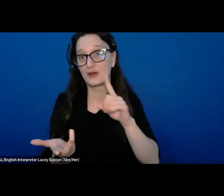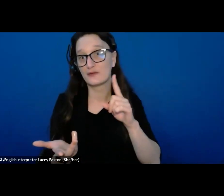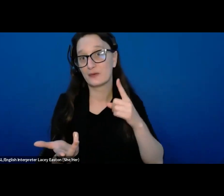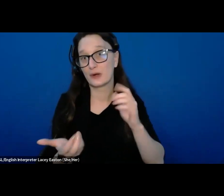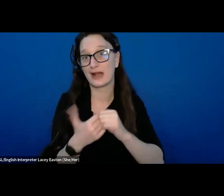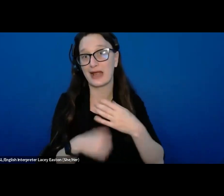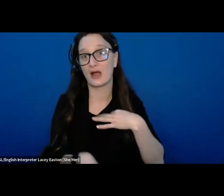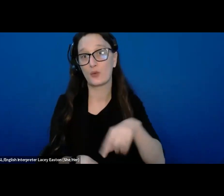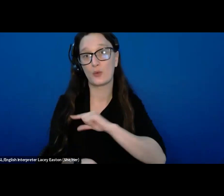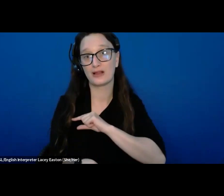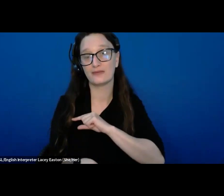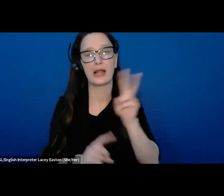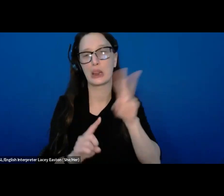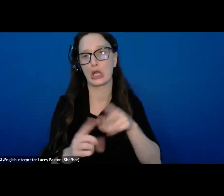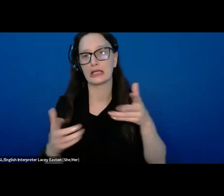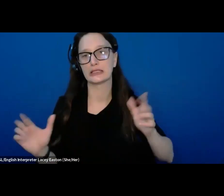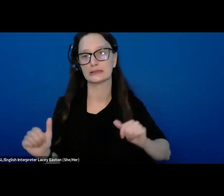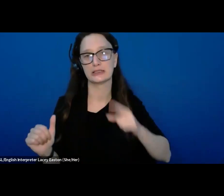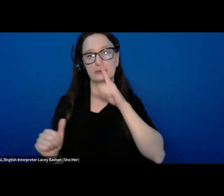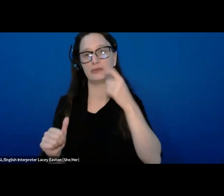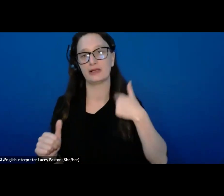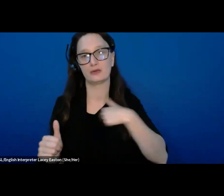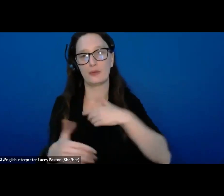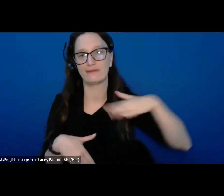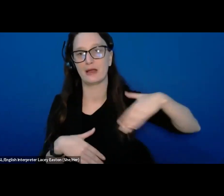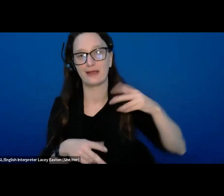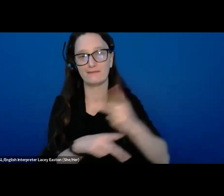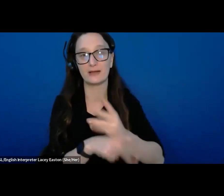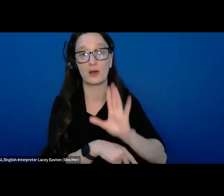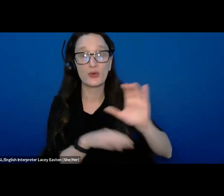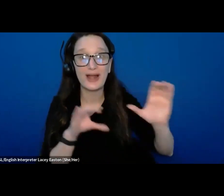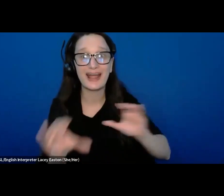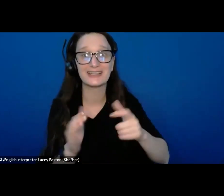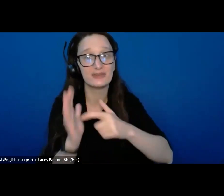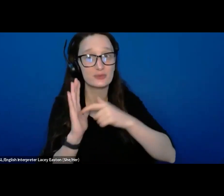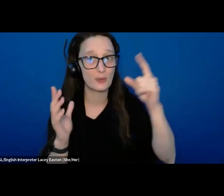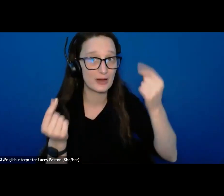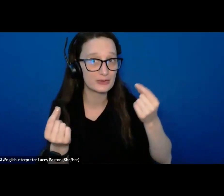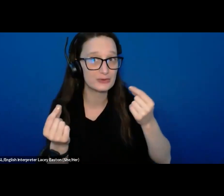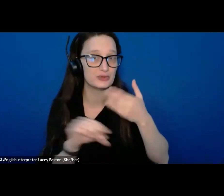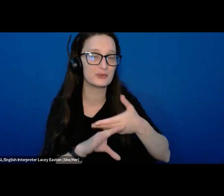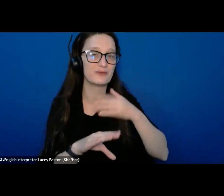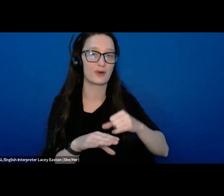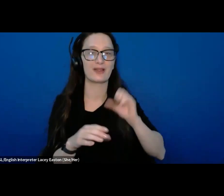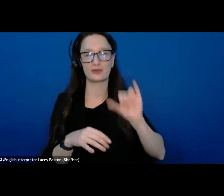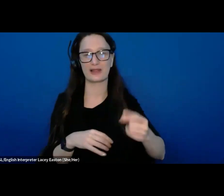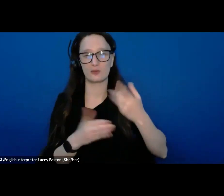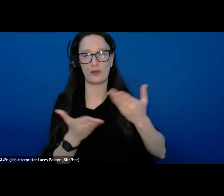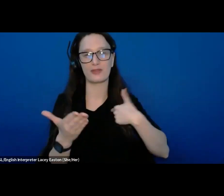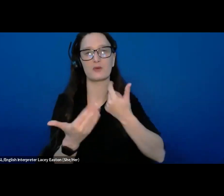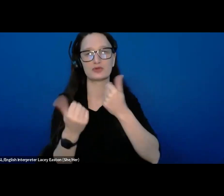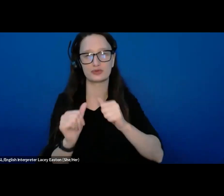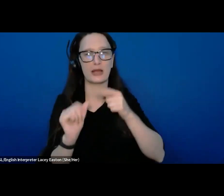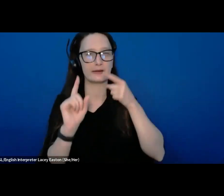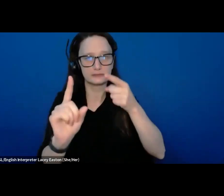even be figured out yet what your activities have to be in order to do that. So that's one thing they're trying to outline is the statewide service provider directory, how that's